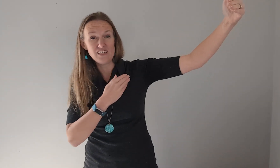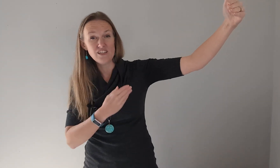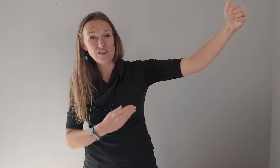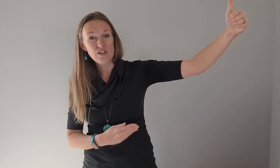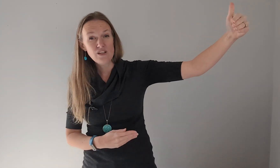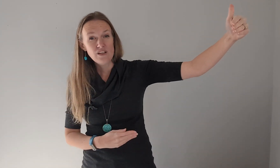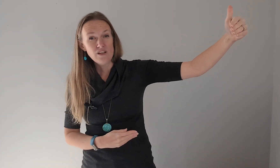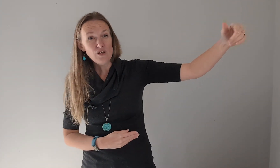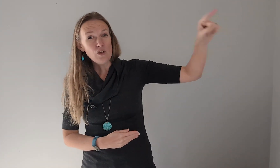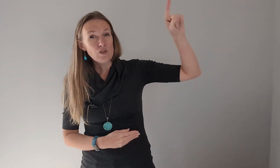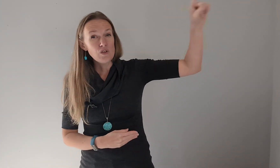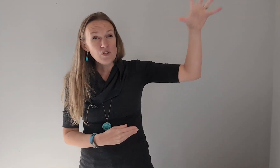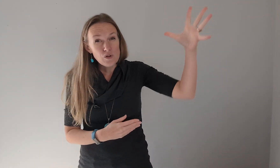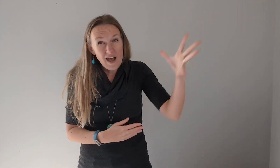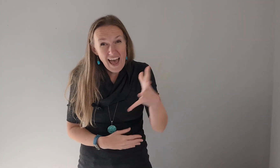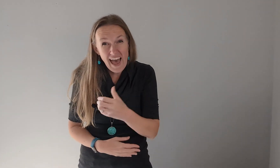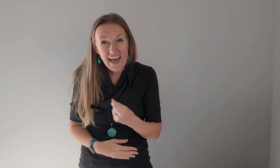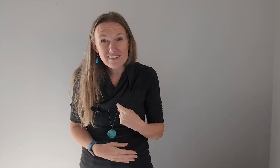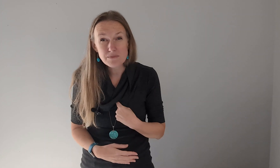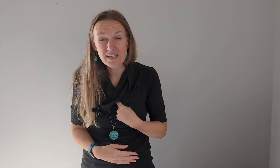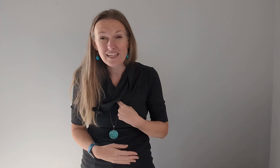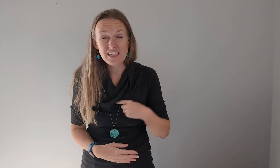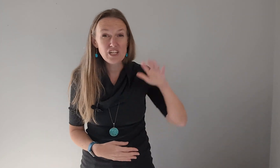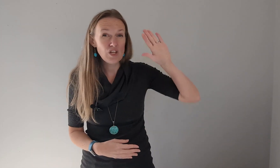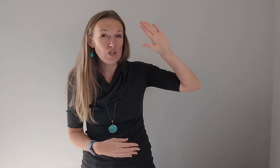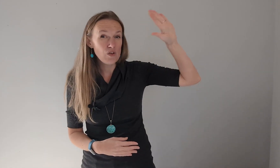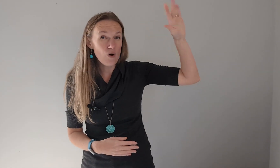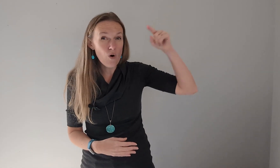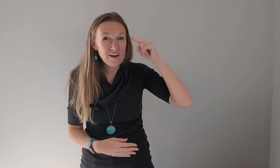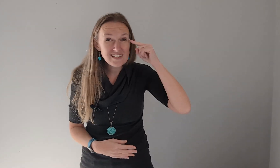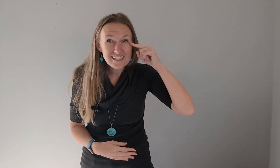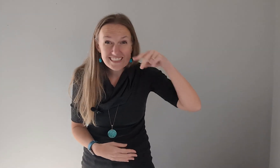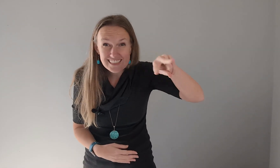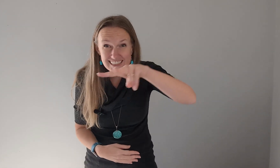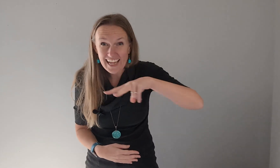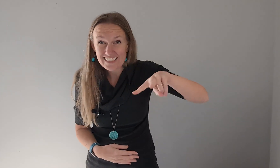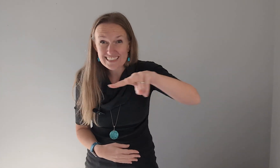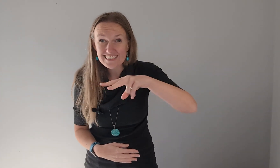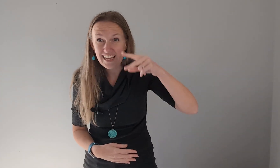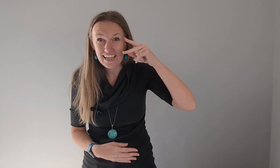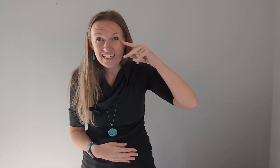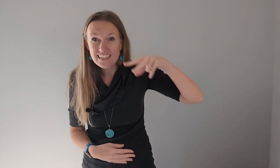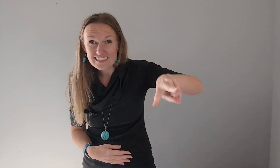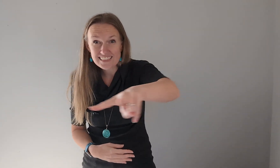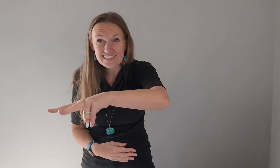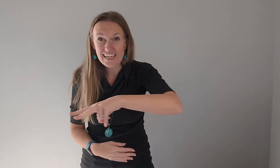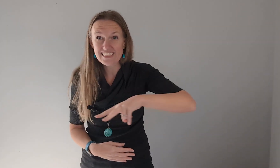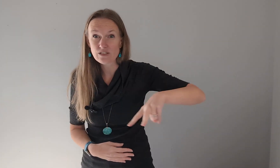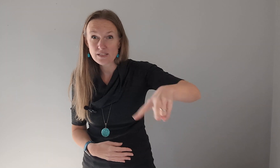cavern, you held me in your sight. Okay? Sight. So that's what